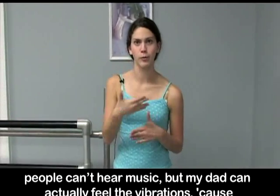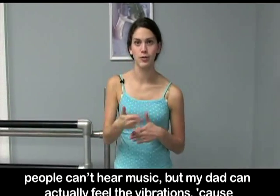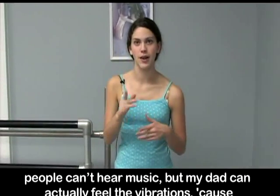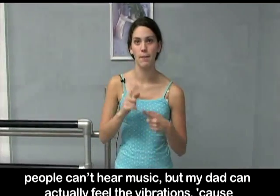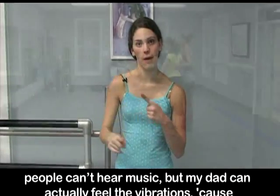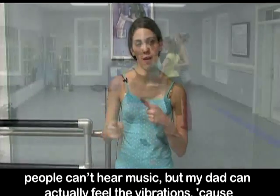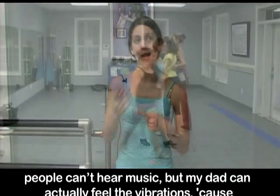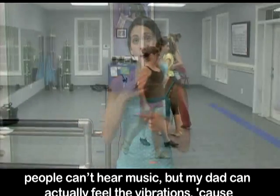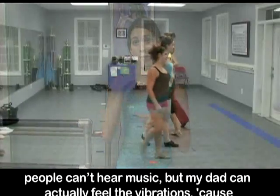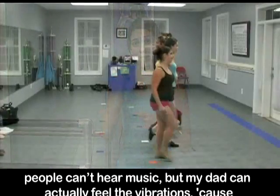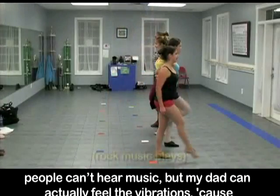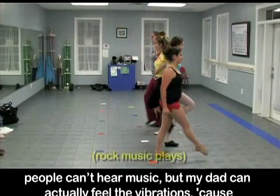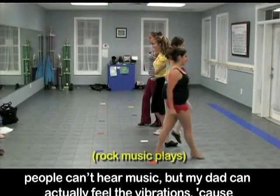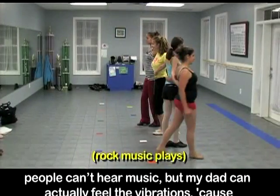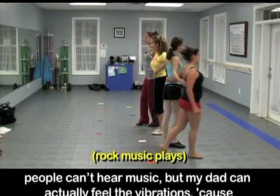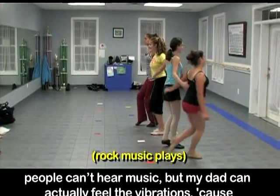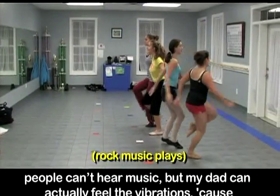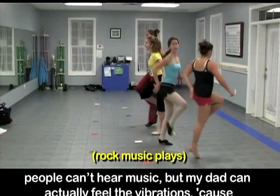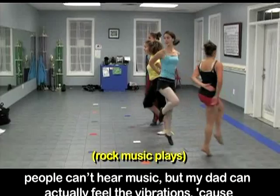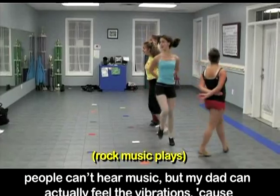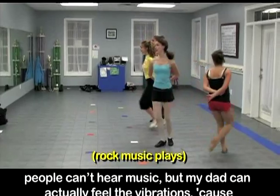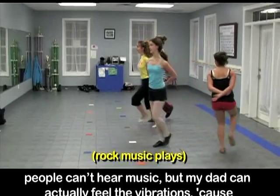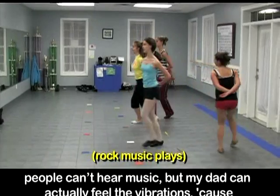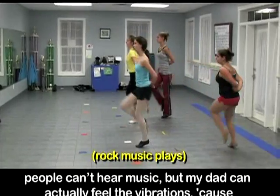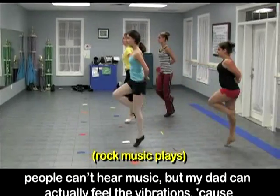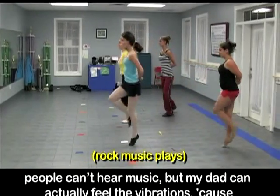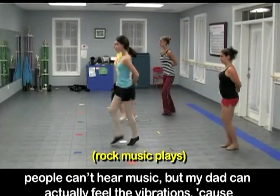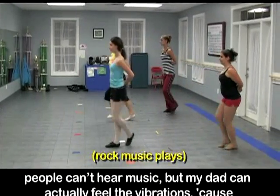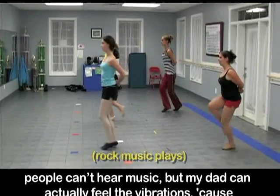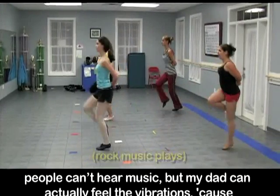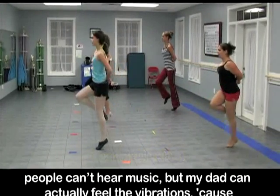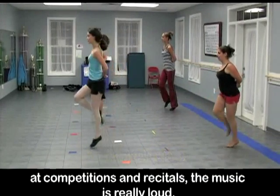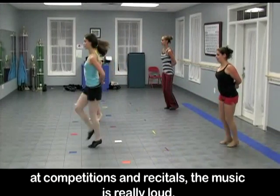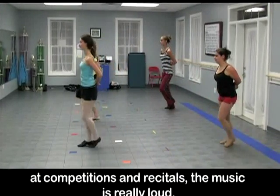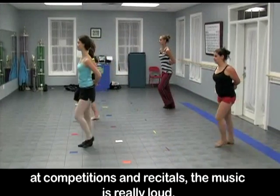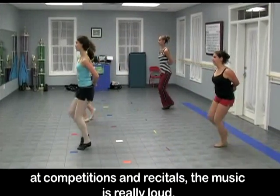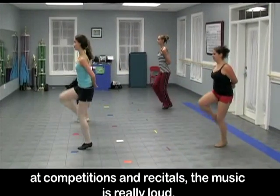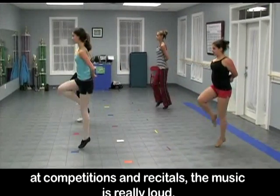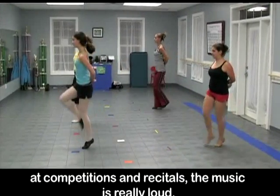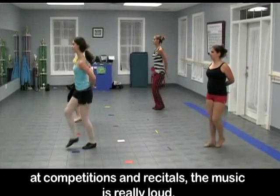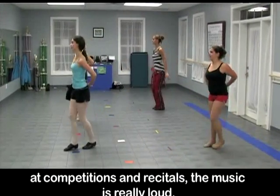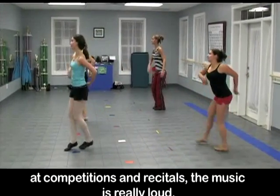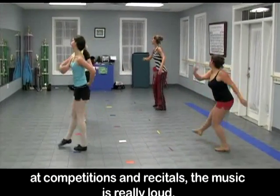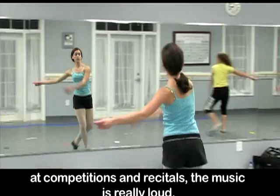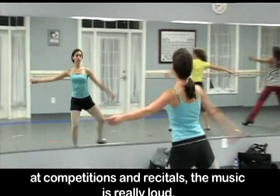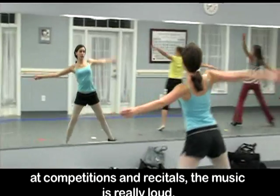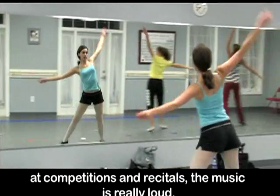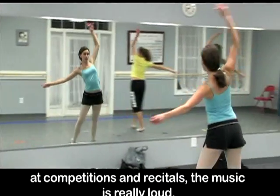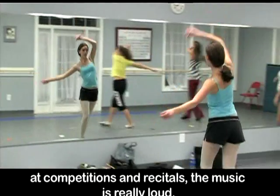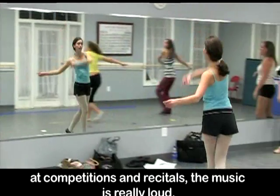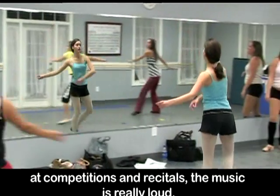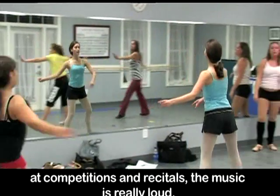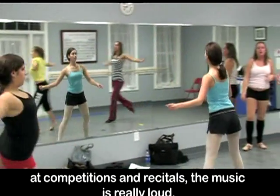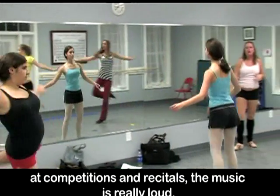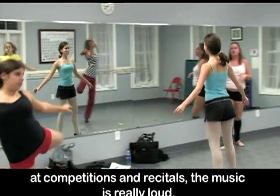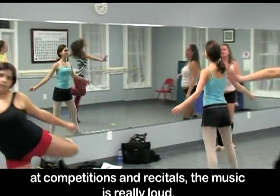music, but my dad can actually feel the vibration because at competitions and recitals, the music is really loud.